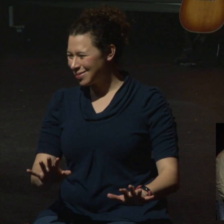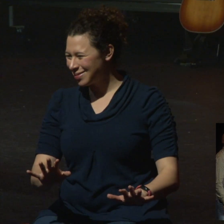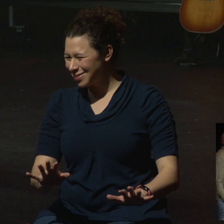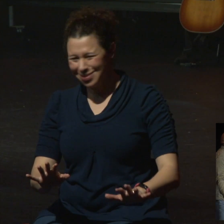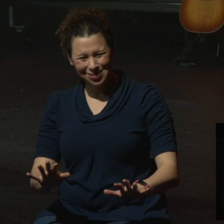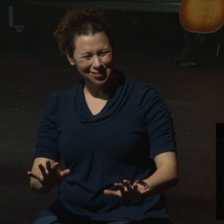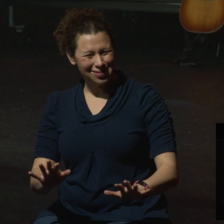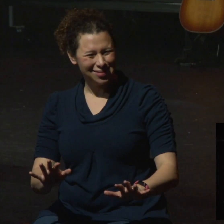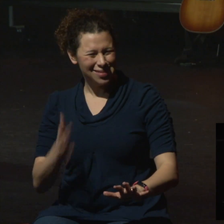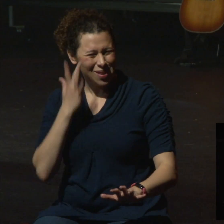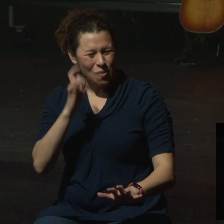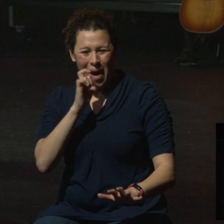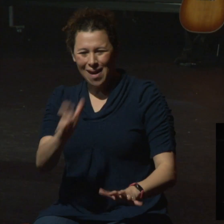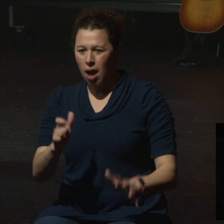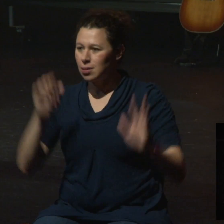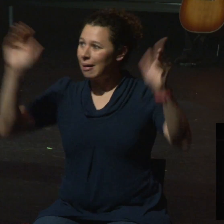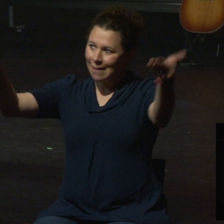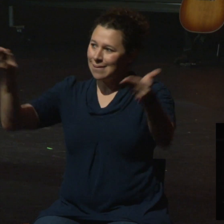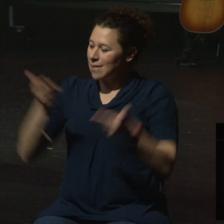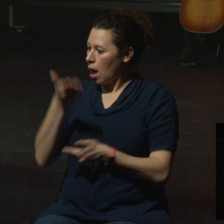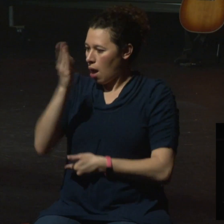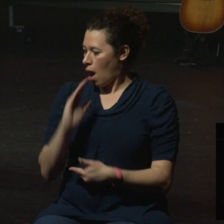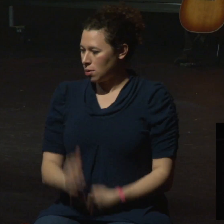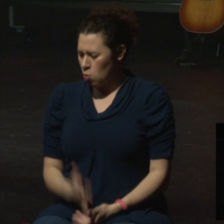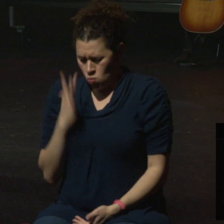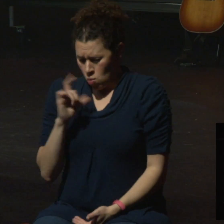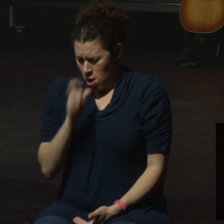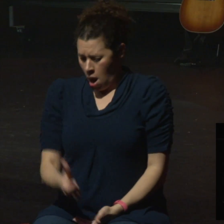Come on, why not invite them in?